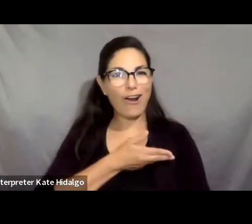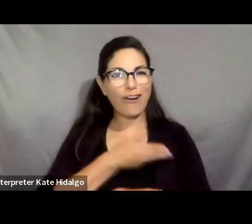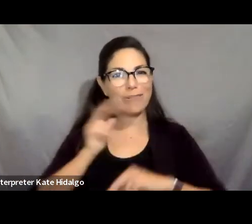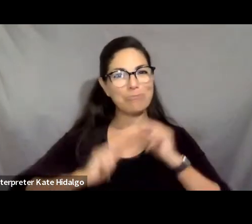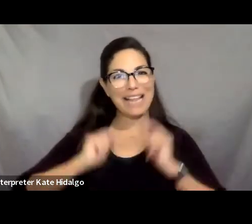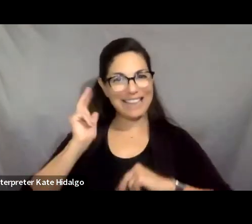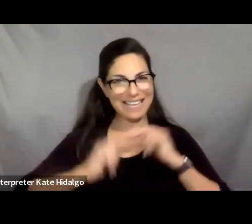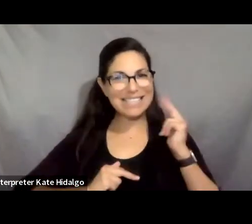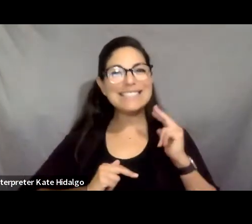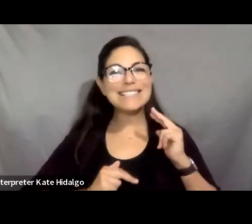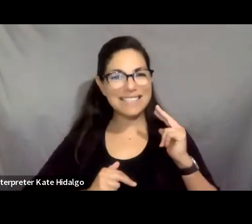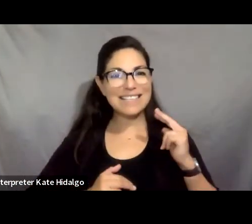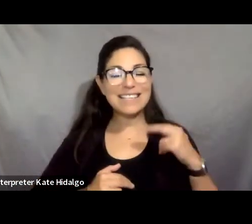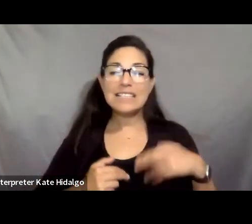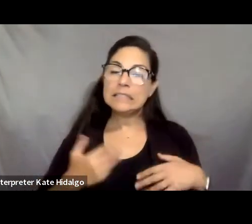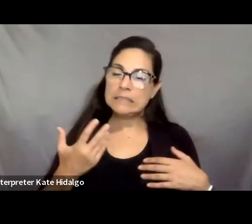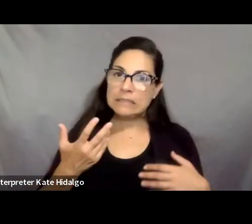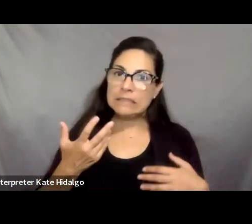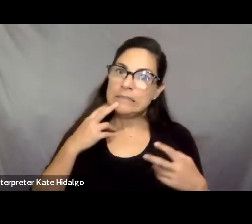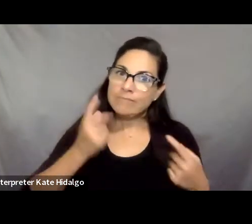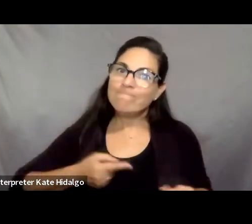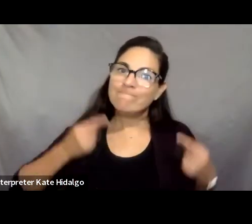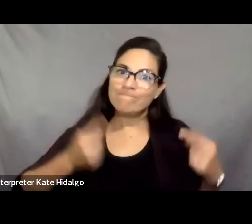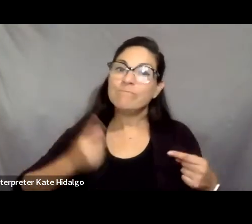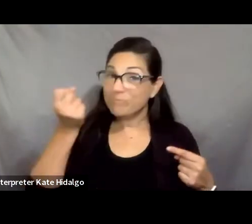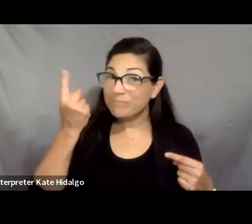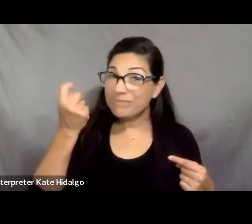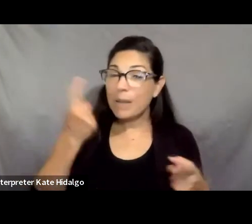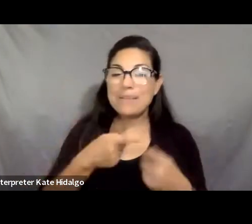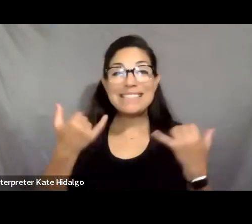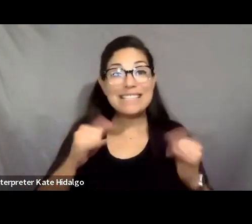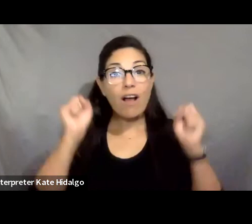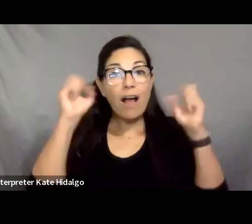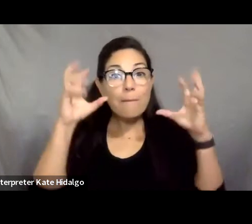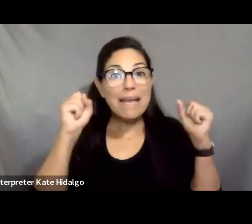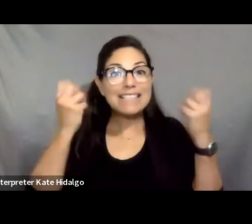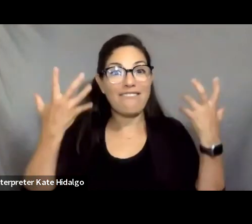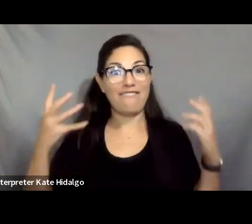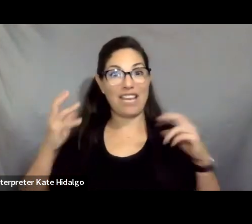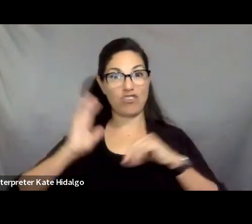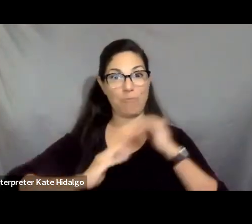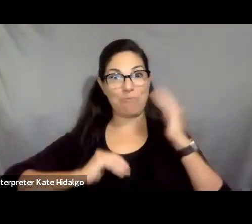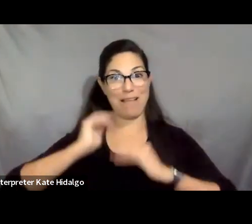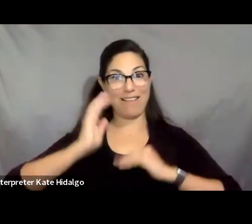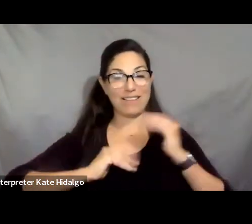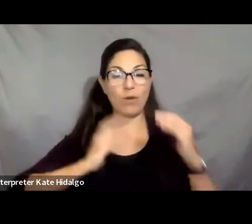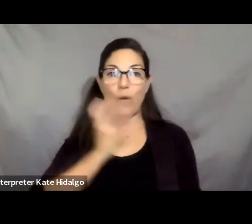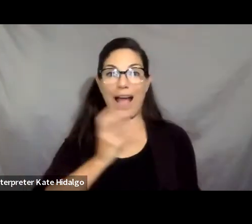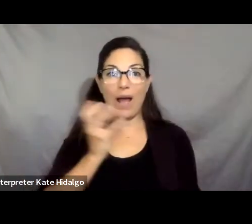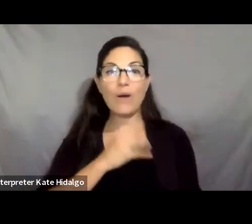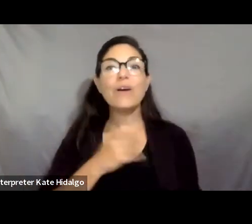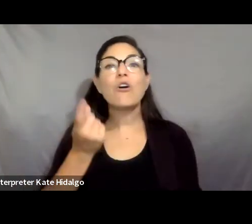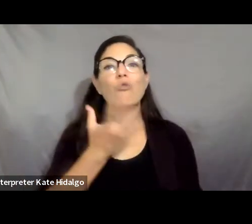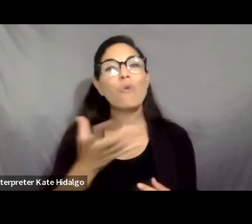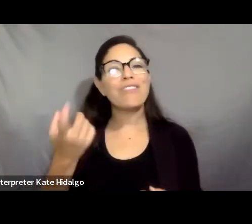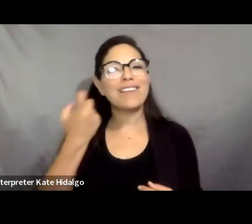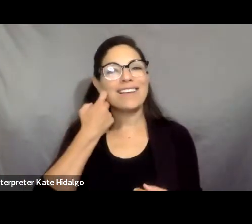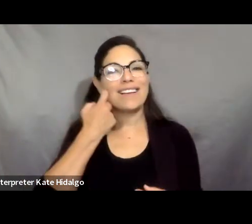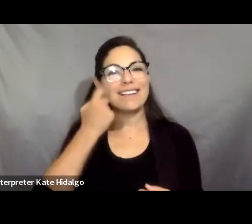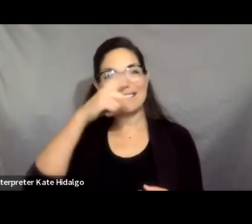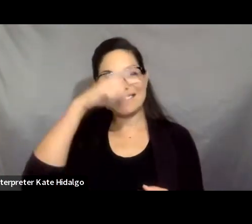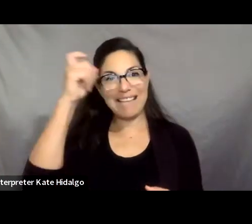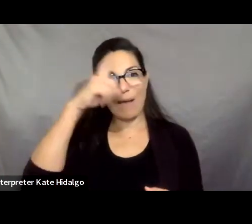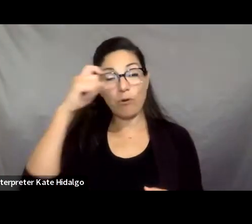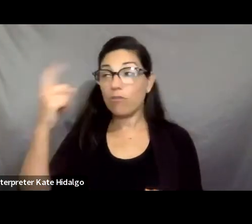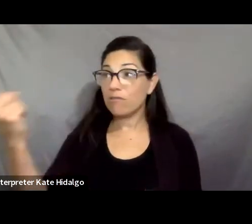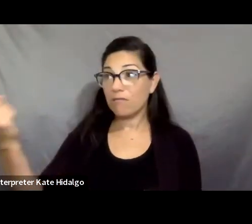It's, while it's painful while it's going on, it's amazing once it's built. One thing that was built this summer, and we invite you to